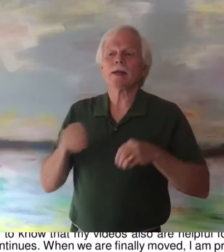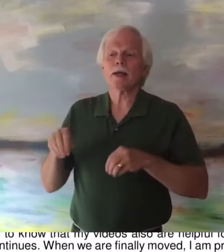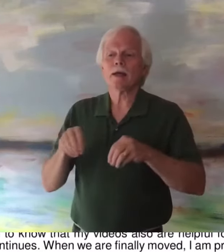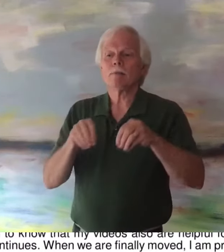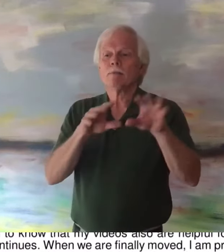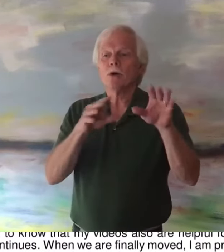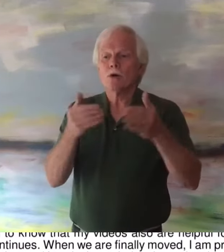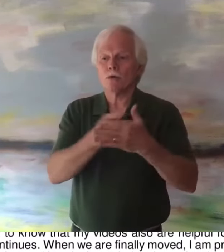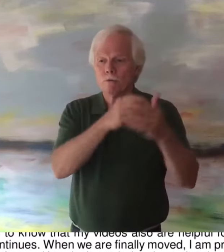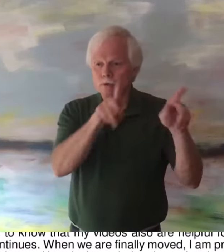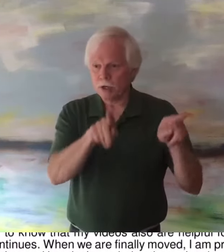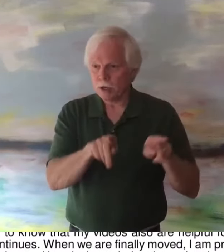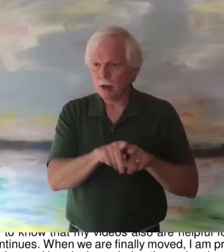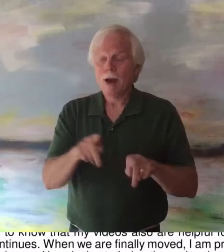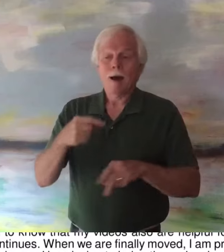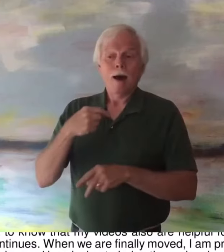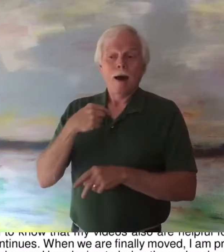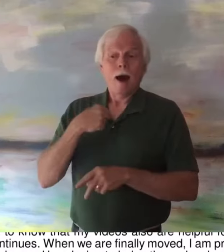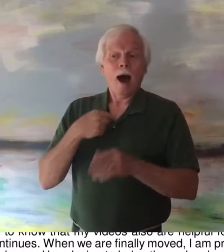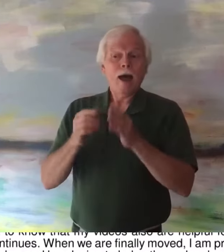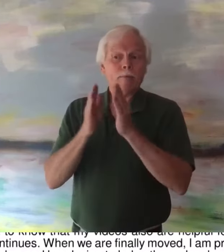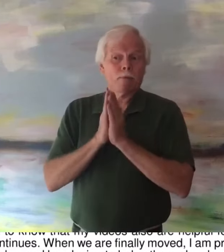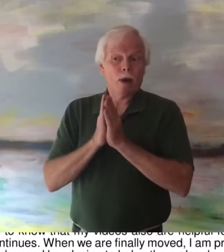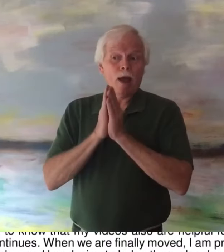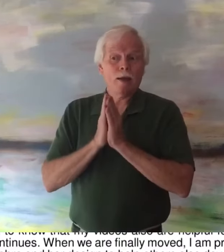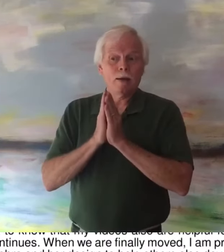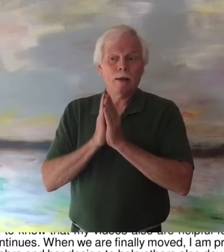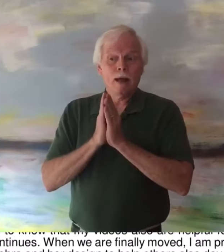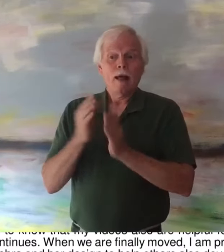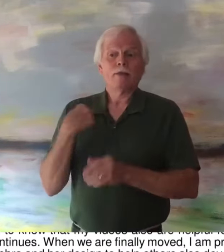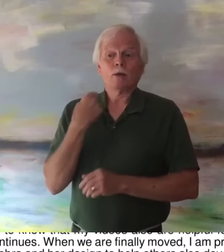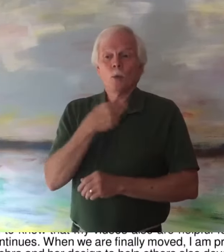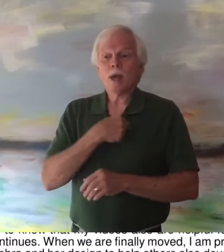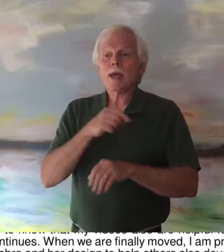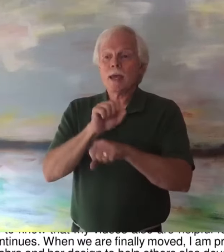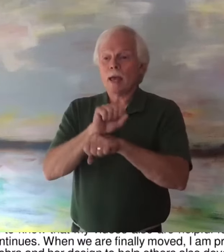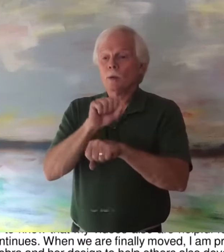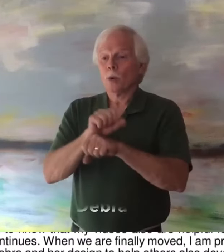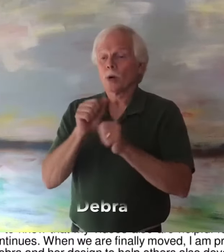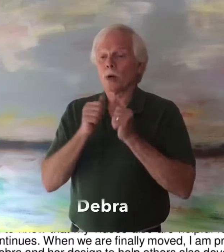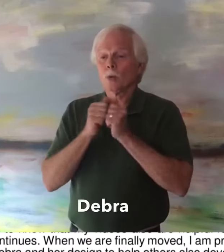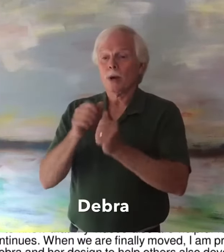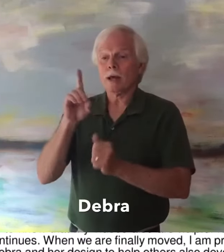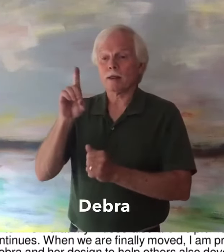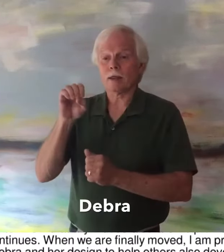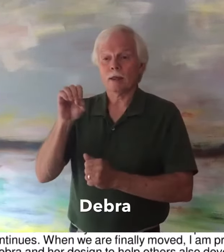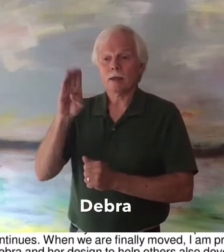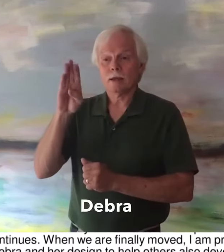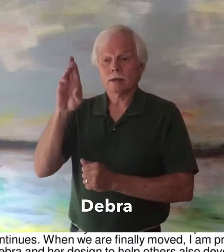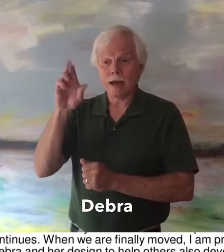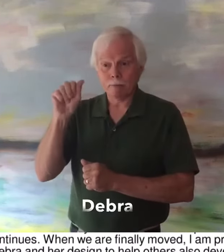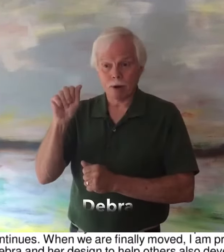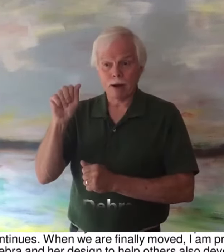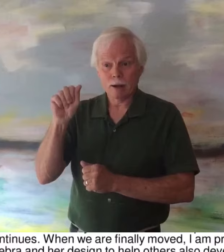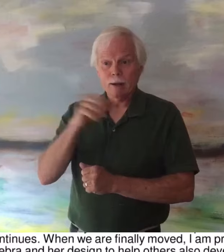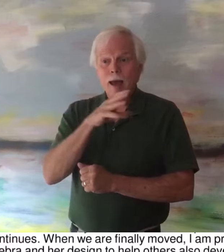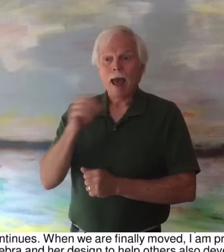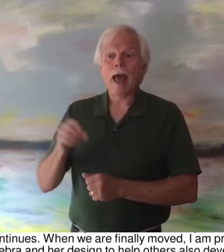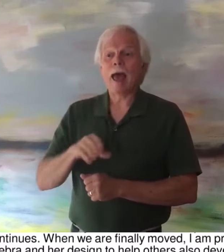moved, I am praying that we can work with Deborah and